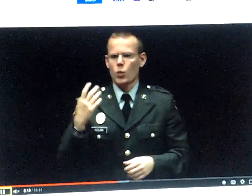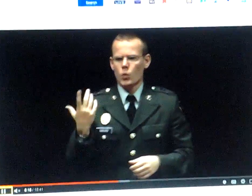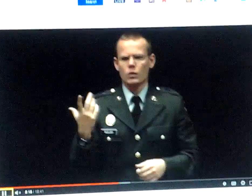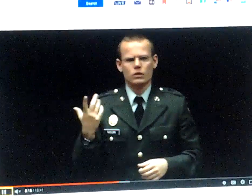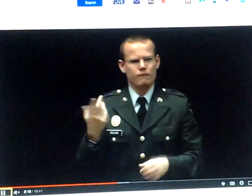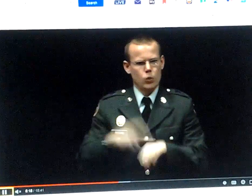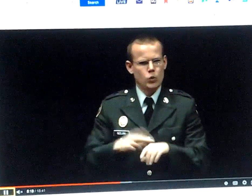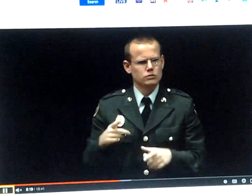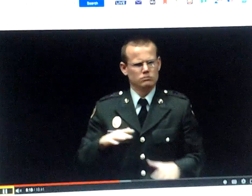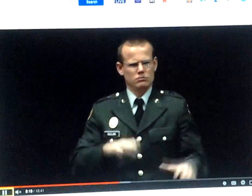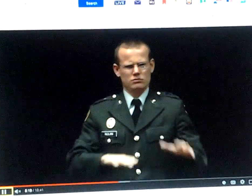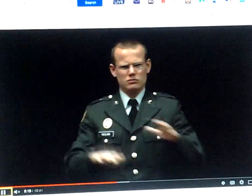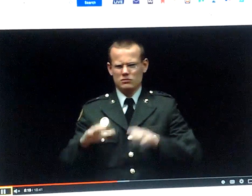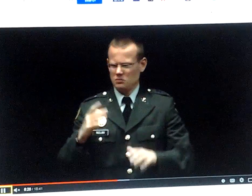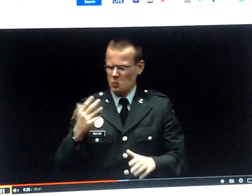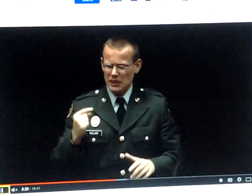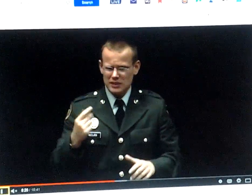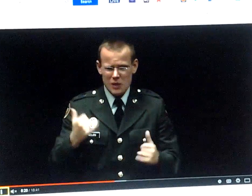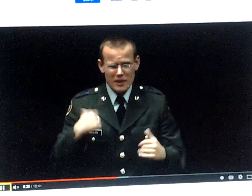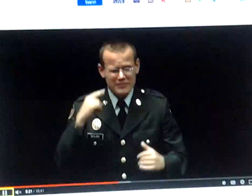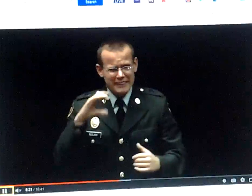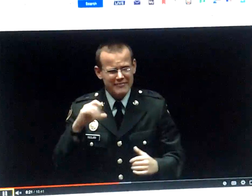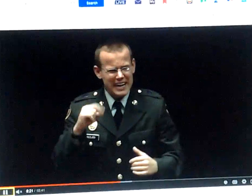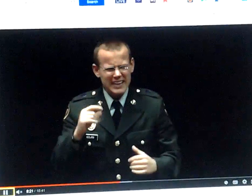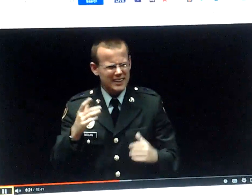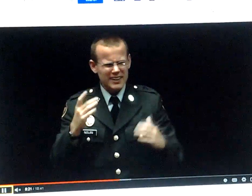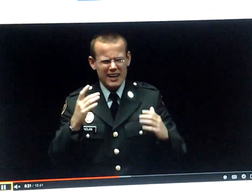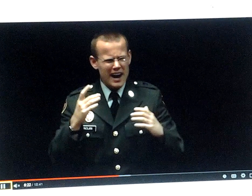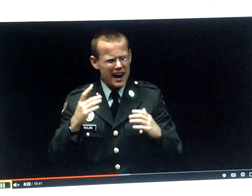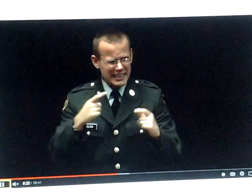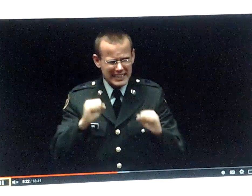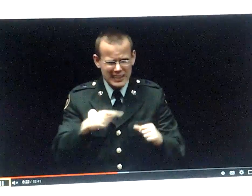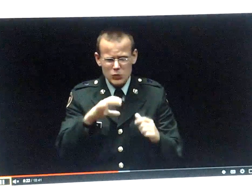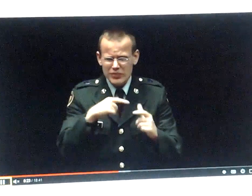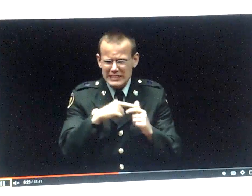So they told me, I've never had a deaf person in here before.